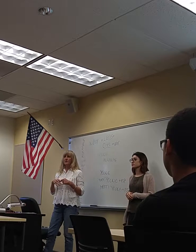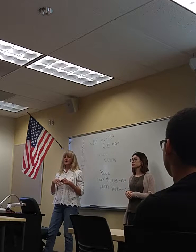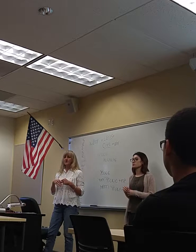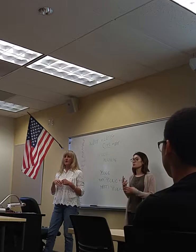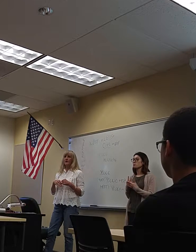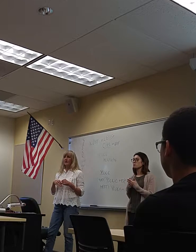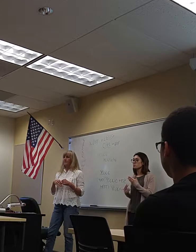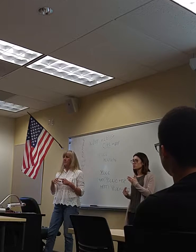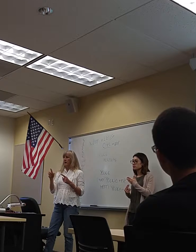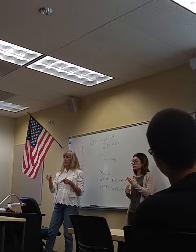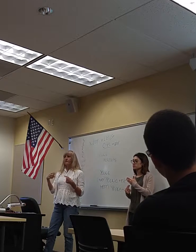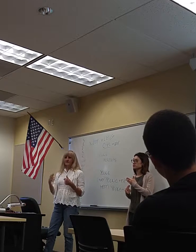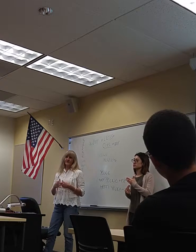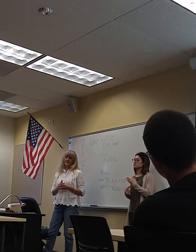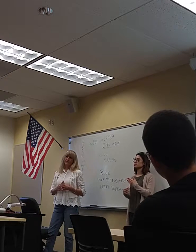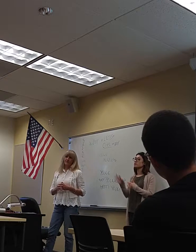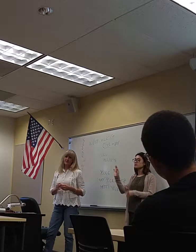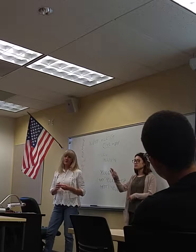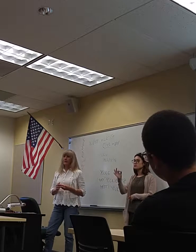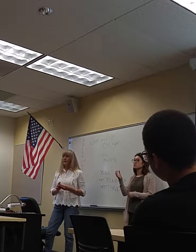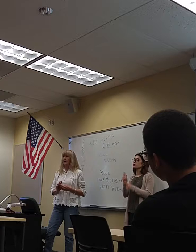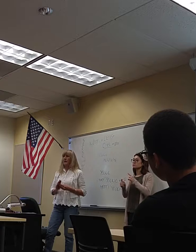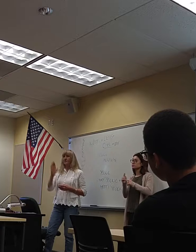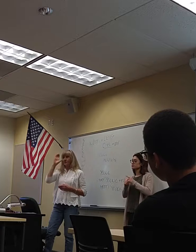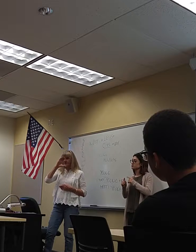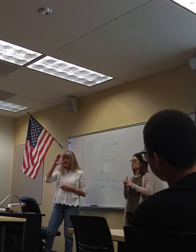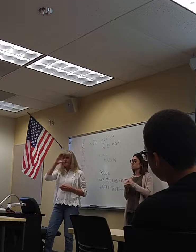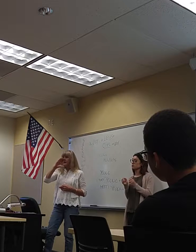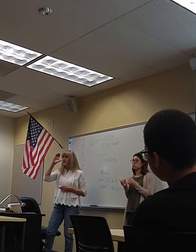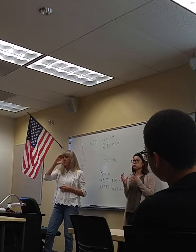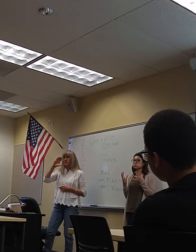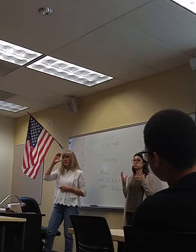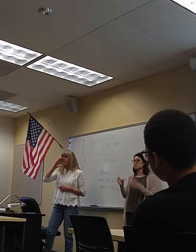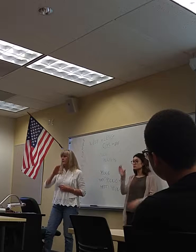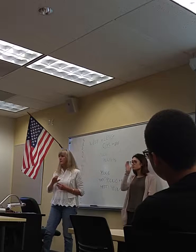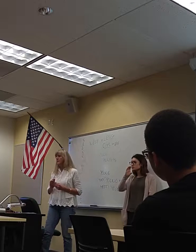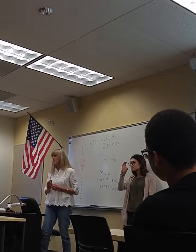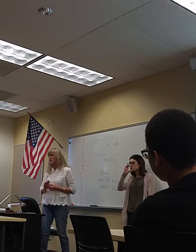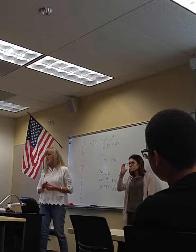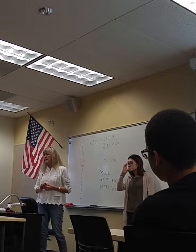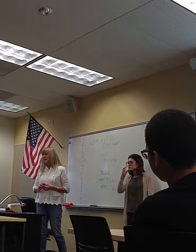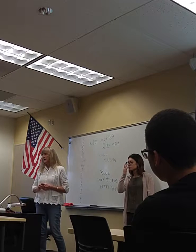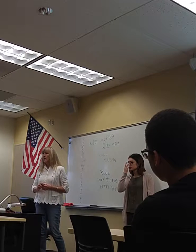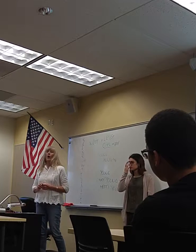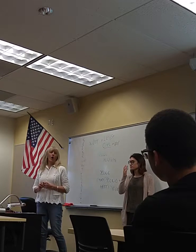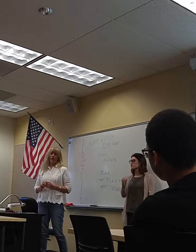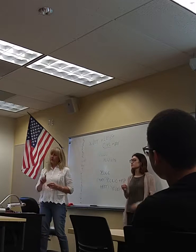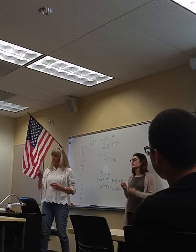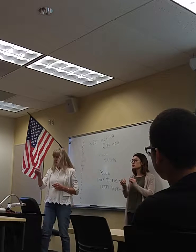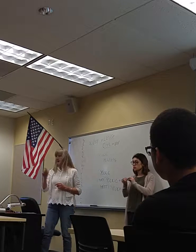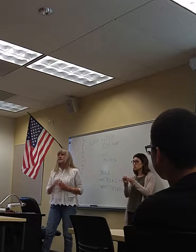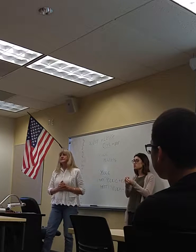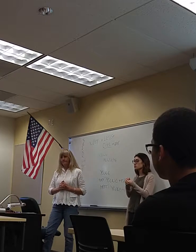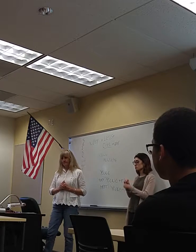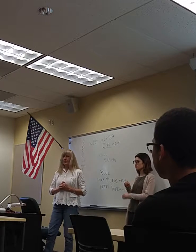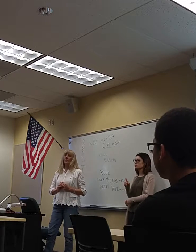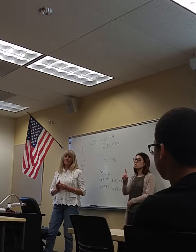those are French symbols. We have a lot. Chausset, for look for. The 20s, like in the All the 30s. 20s are